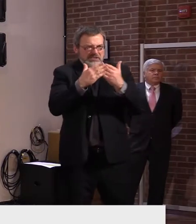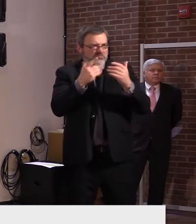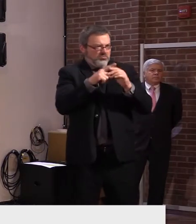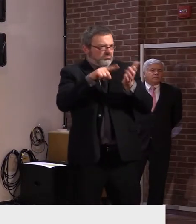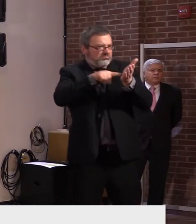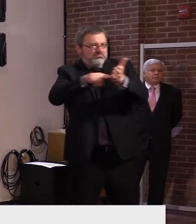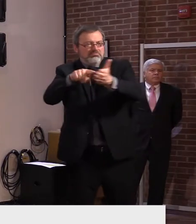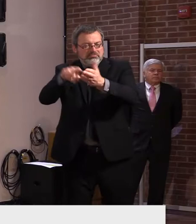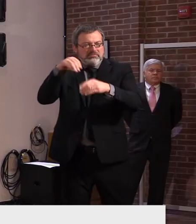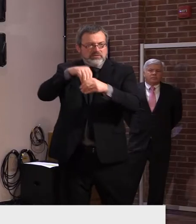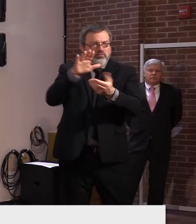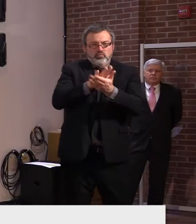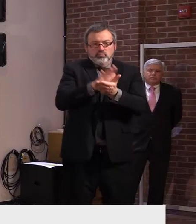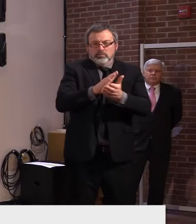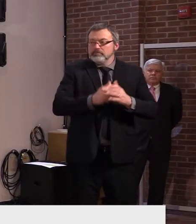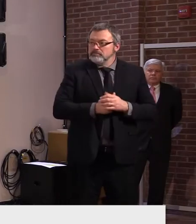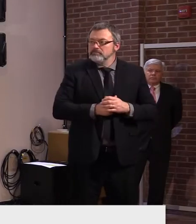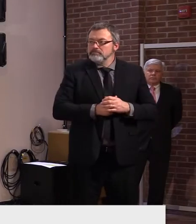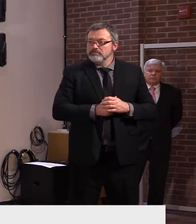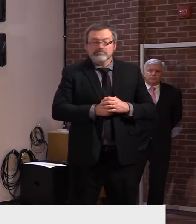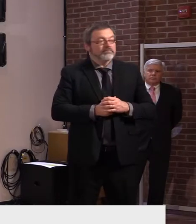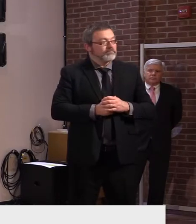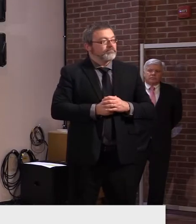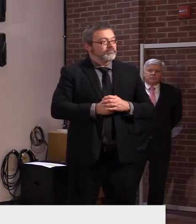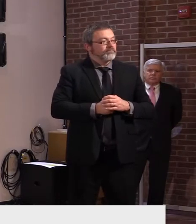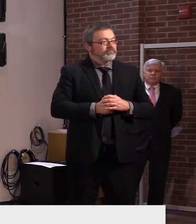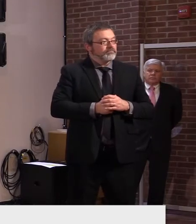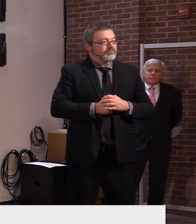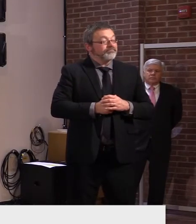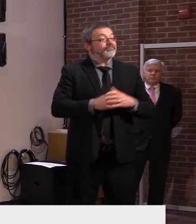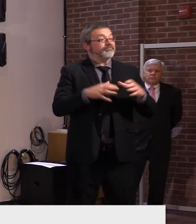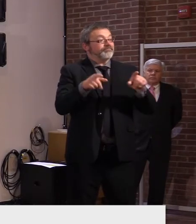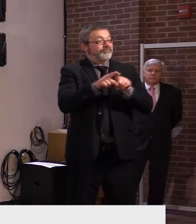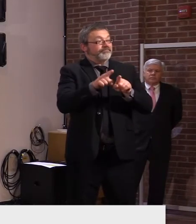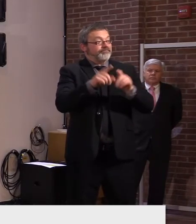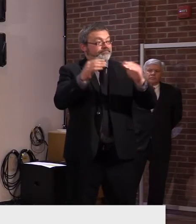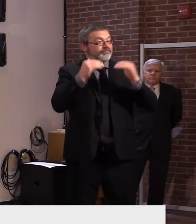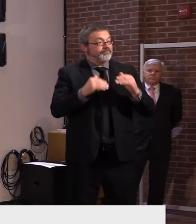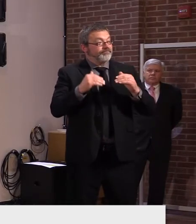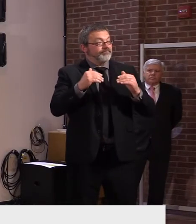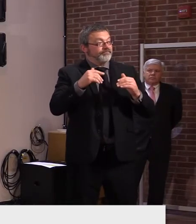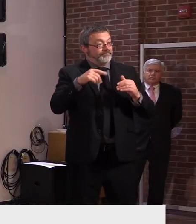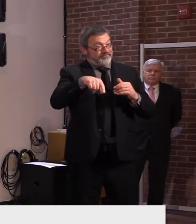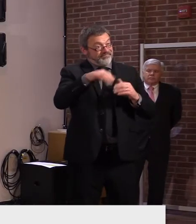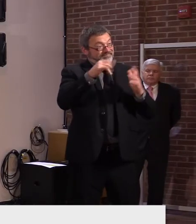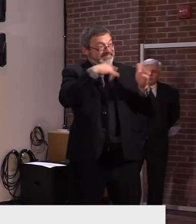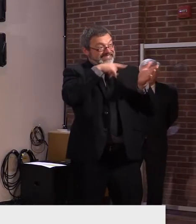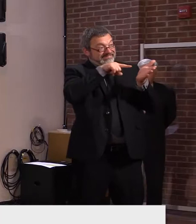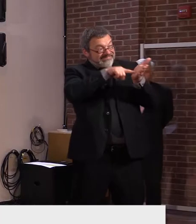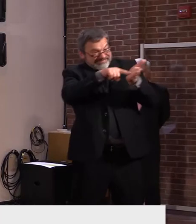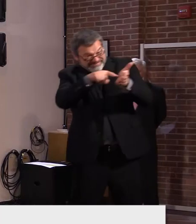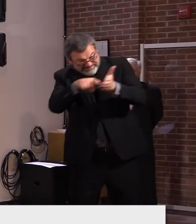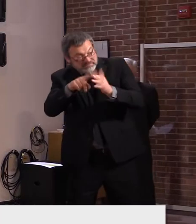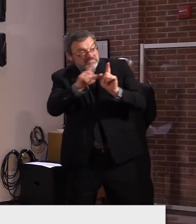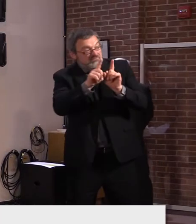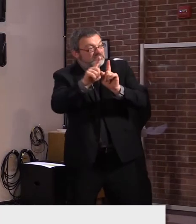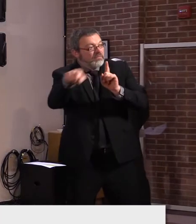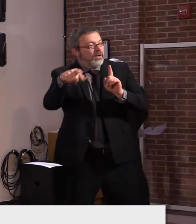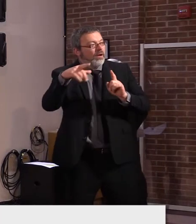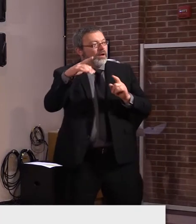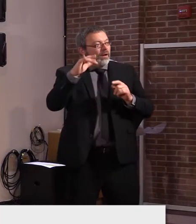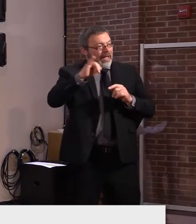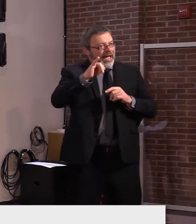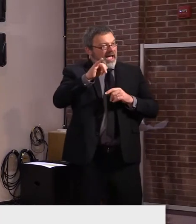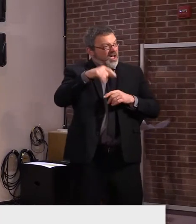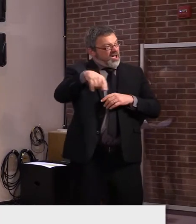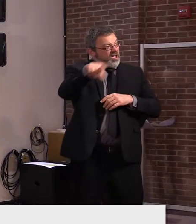know, in our guidance, we have a measure that allows schools to stop contact tracing once they have a student vaccination rate of greater 80%.